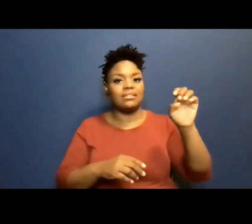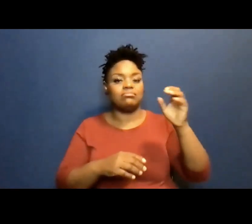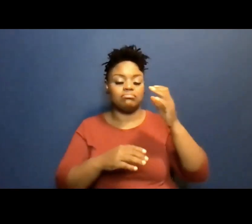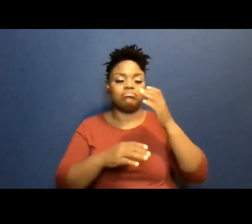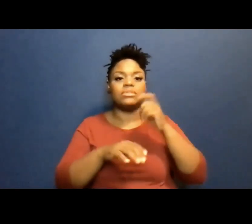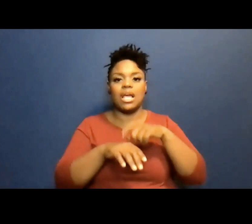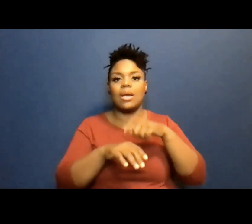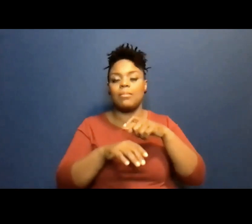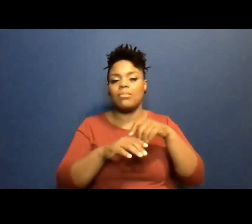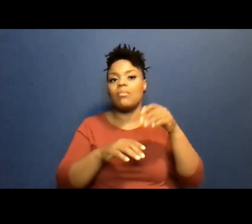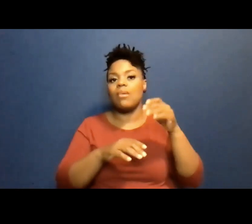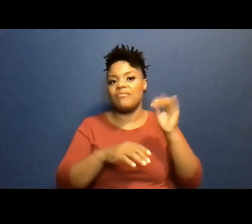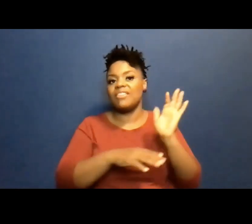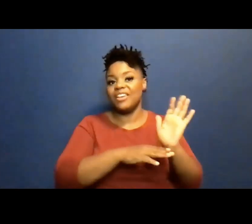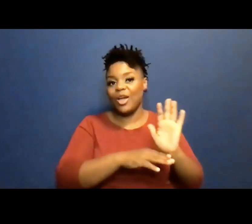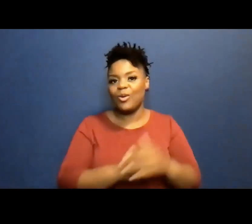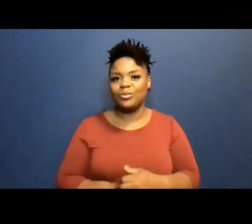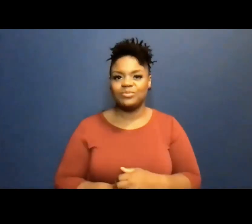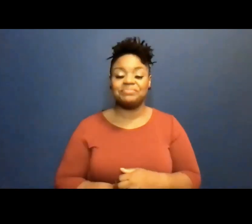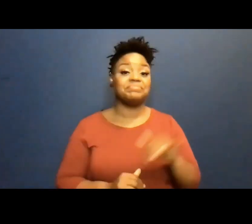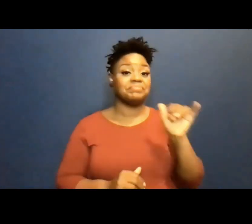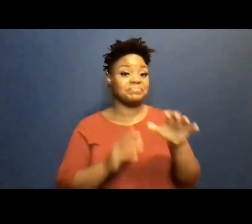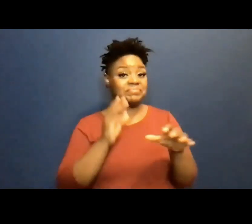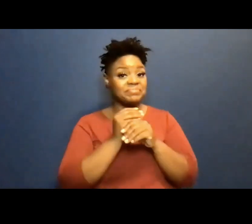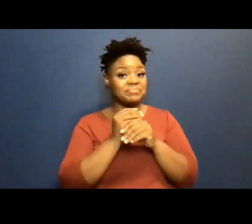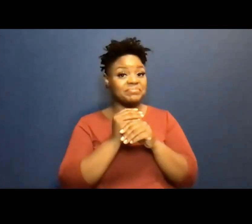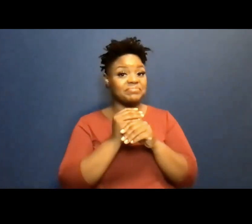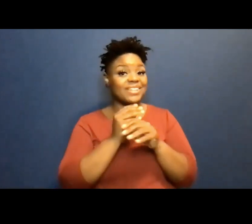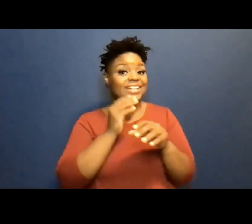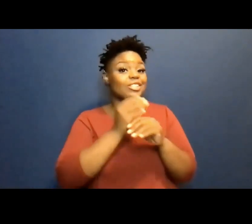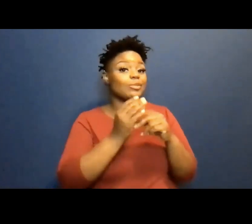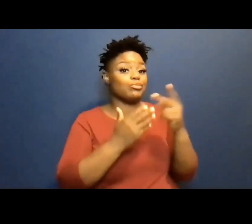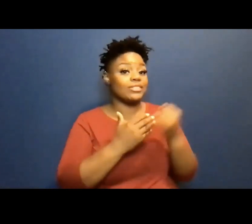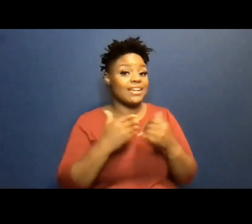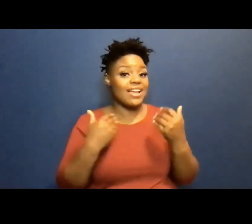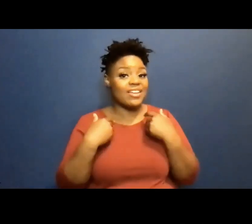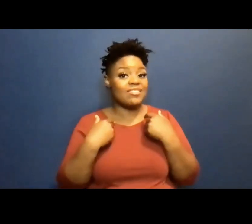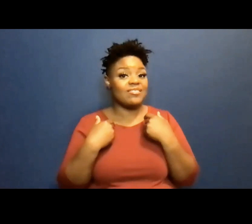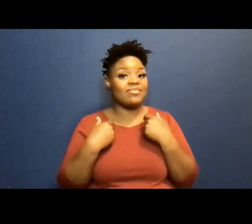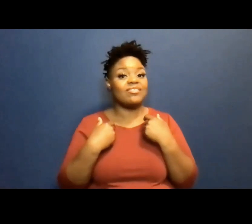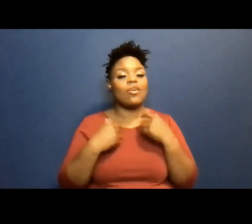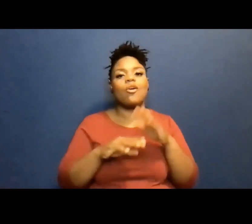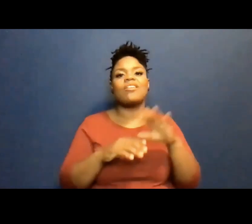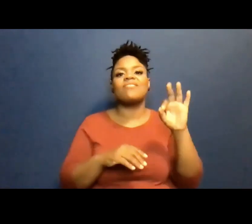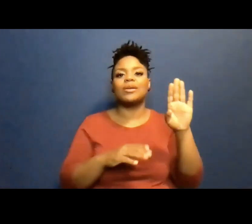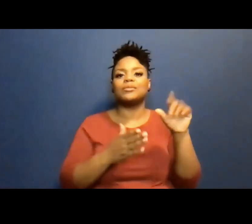as part of the project, as I just said, the Cabinet of Secret Lives, we've actually made an antiques cabinet,